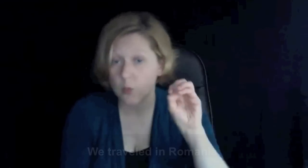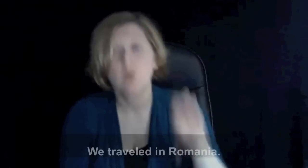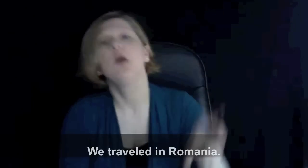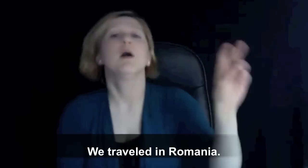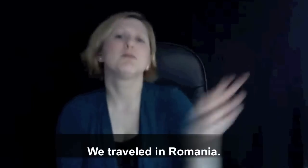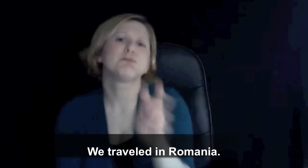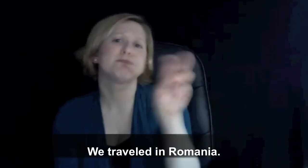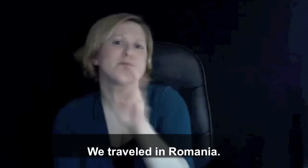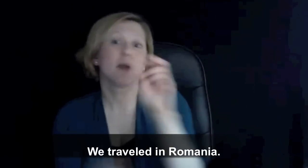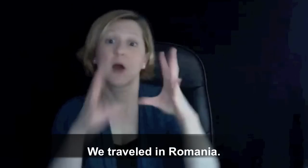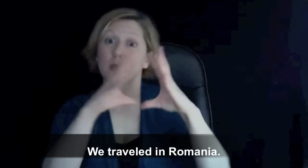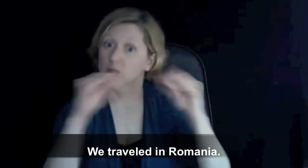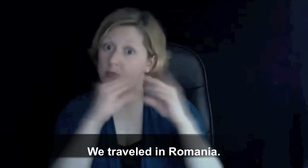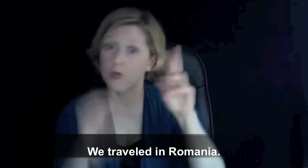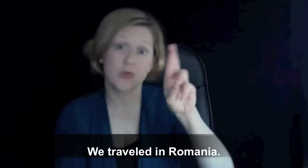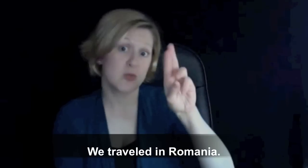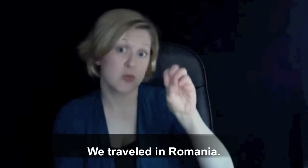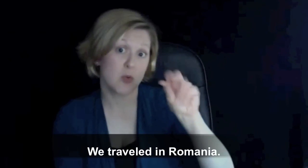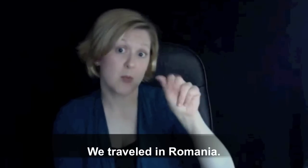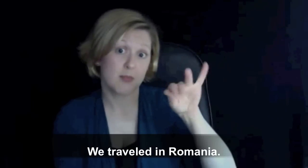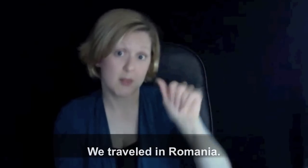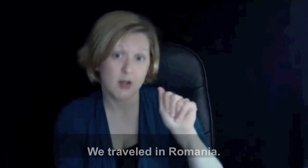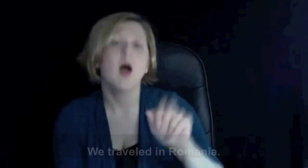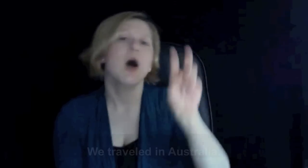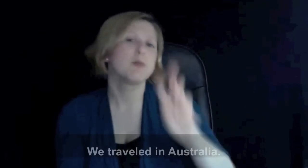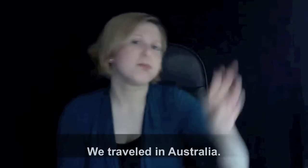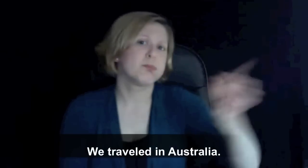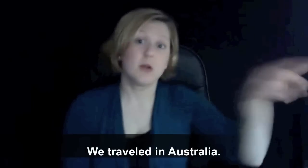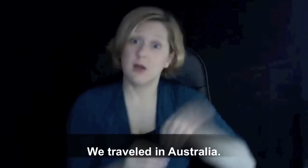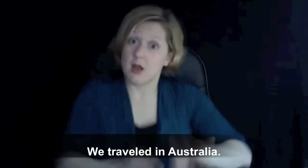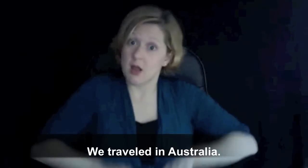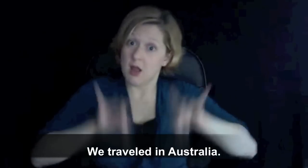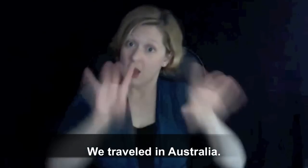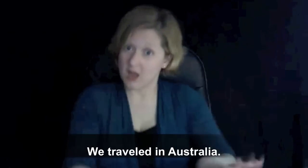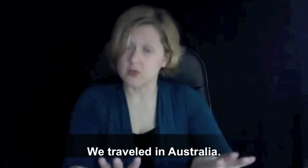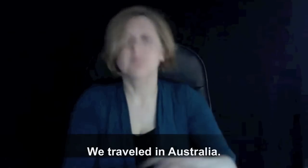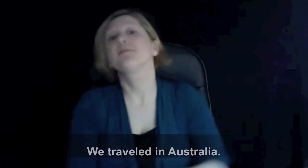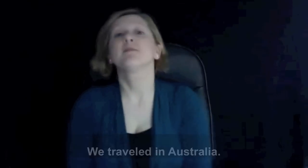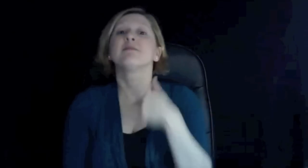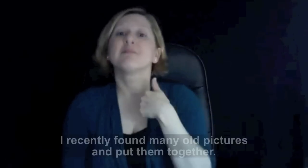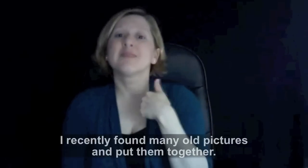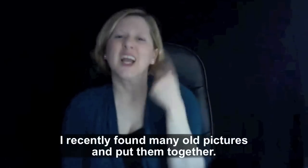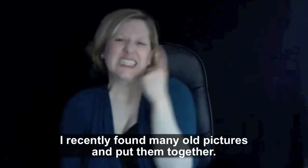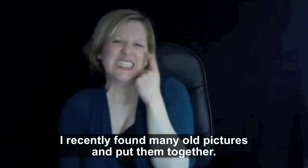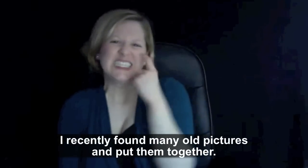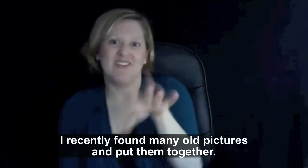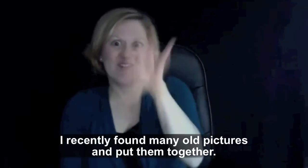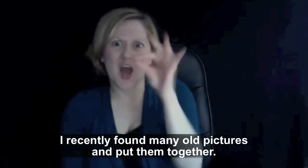Mexico. We travel in Romania. We travel in Australia. I recently